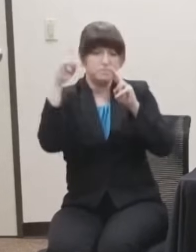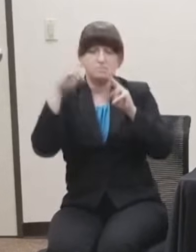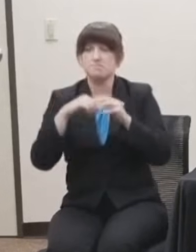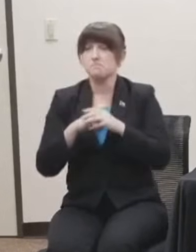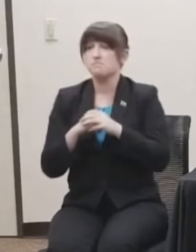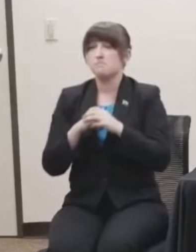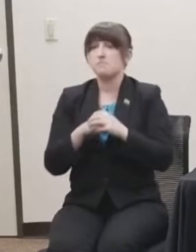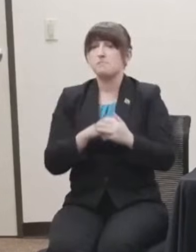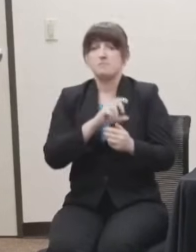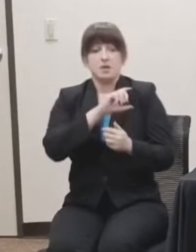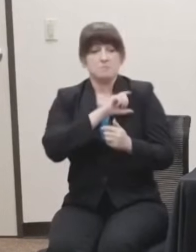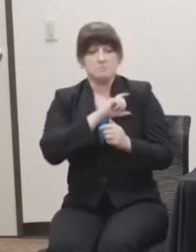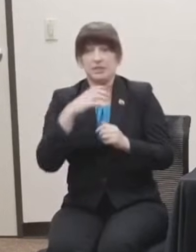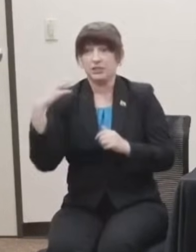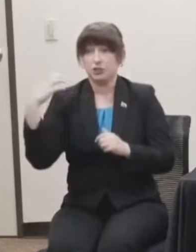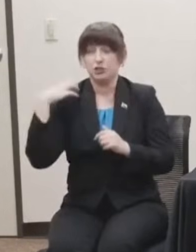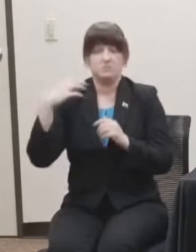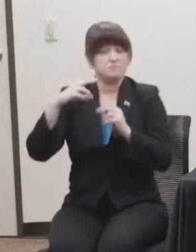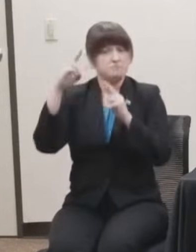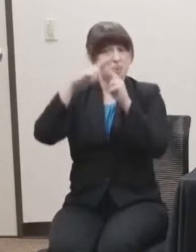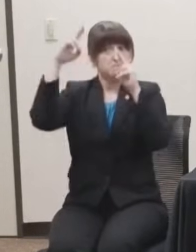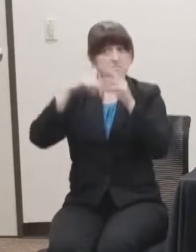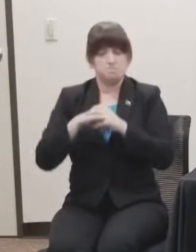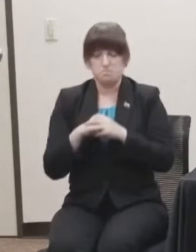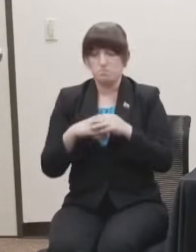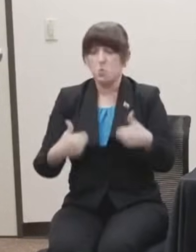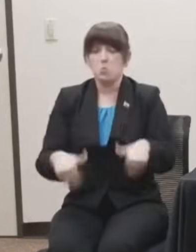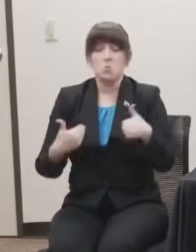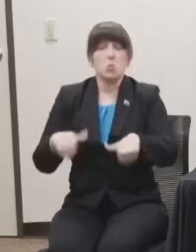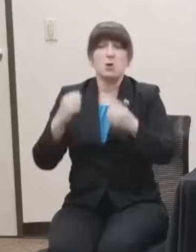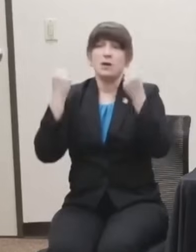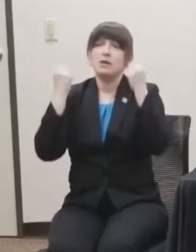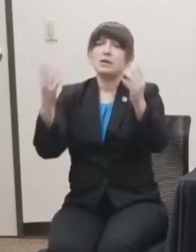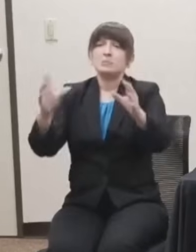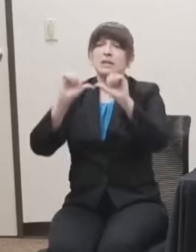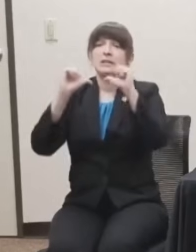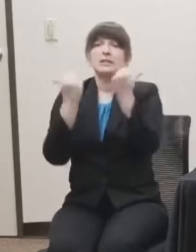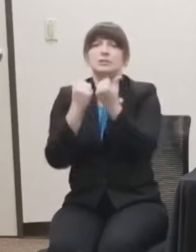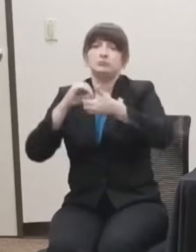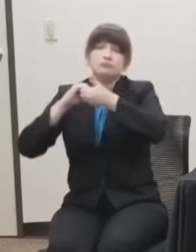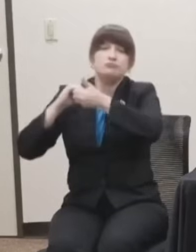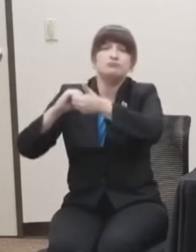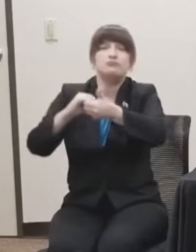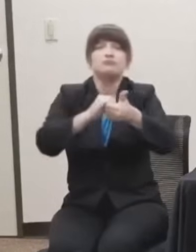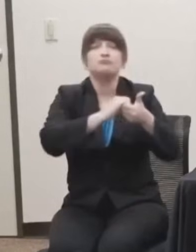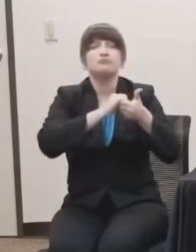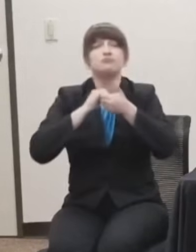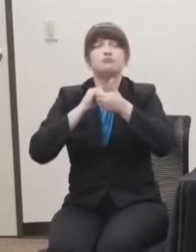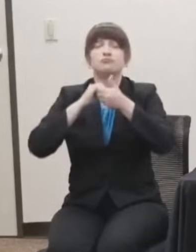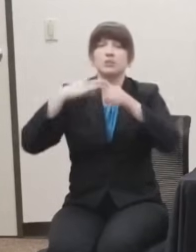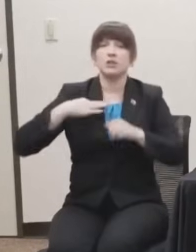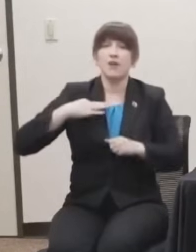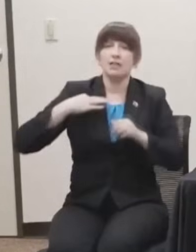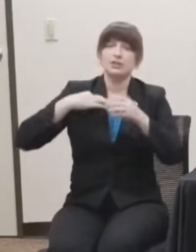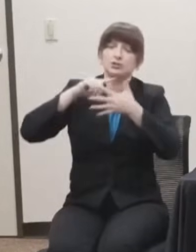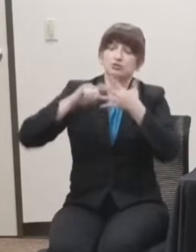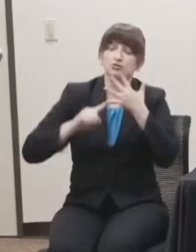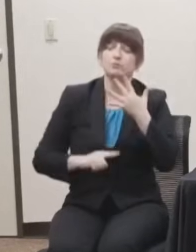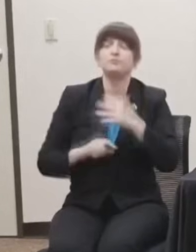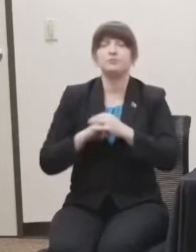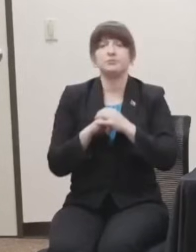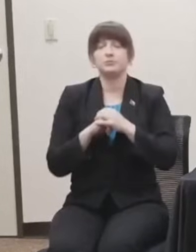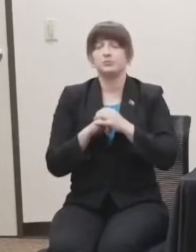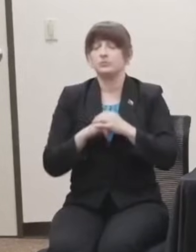together. The outpouring of support, there's a lot of volunteers. There's a lot of good stuff going on, but there's a lot of